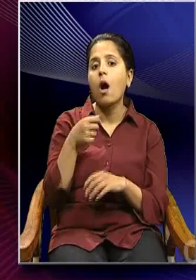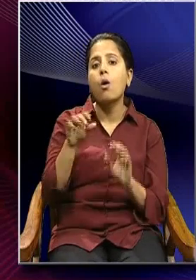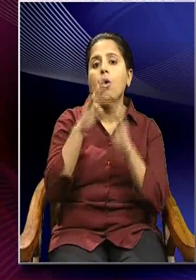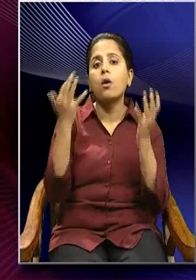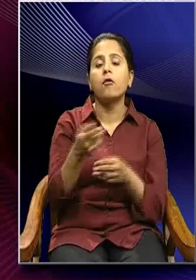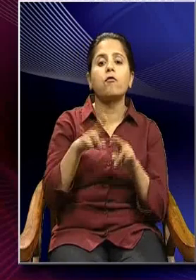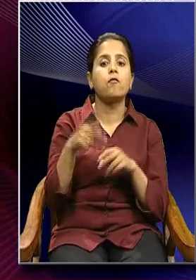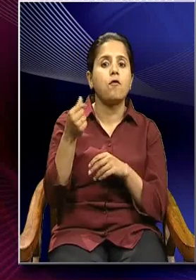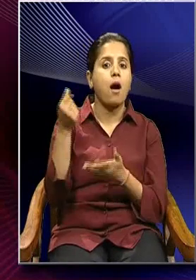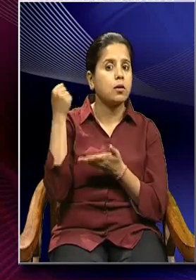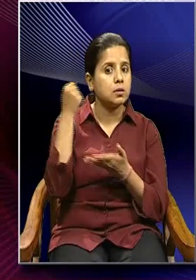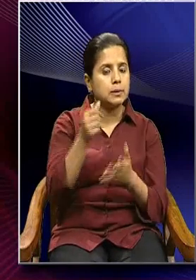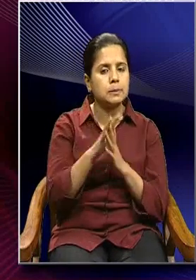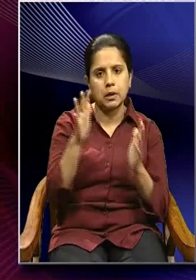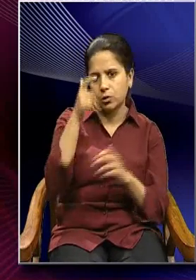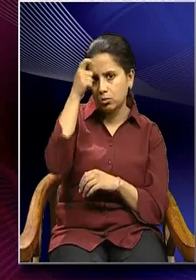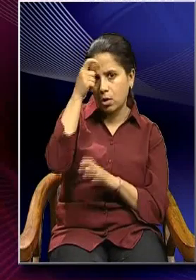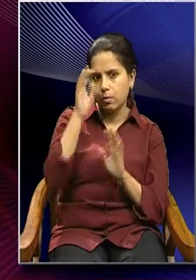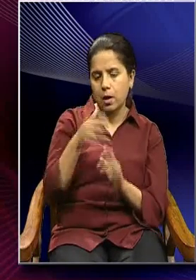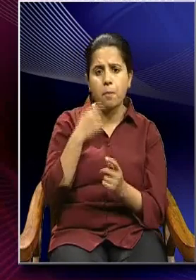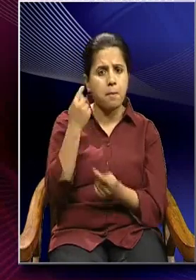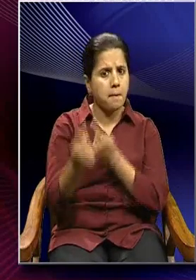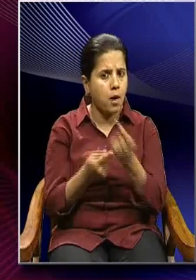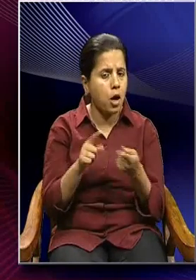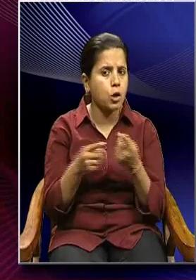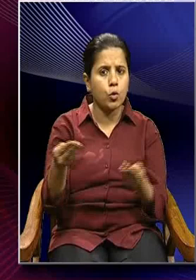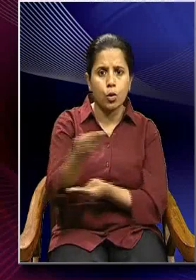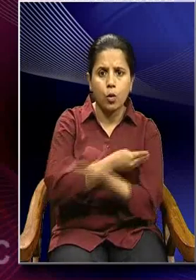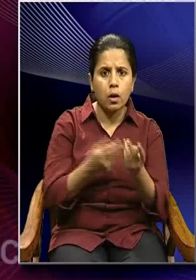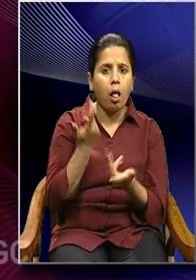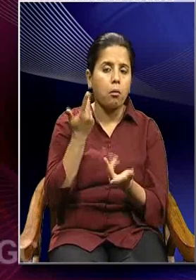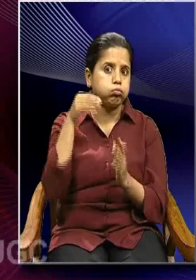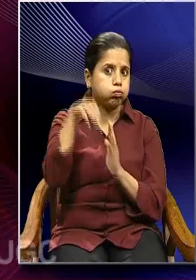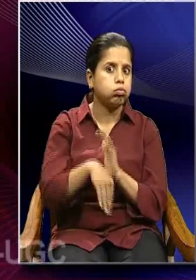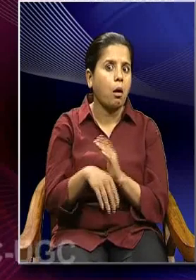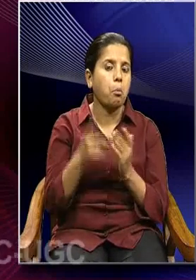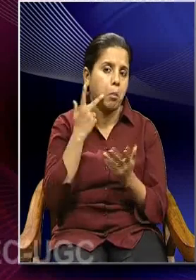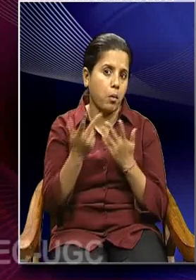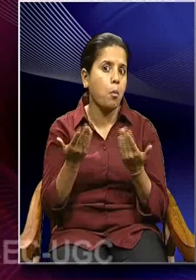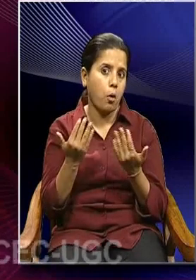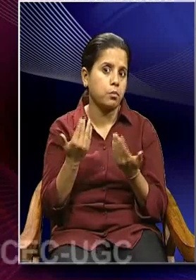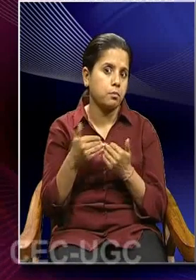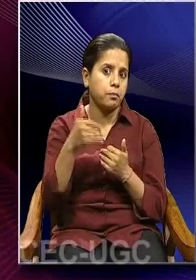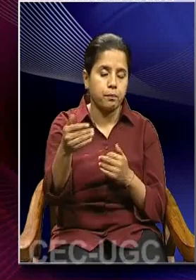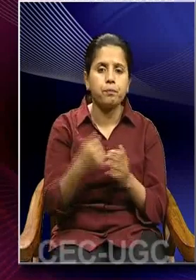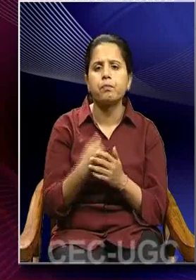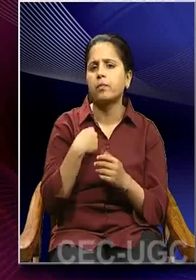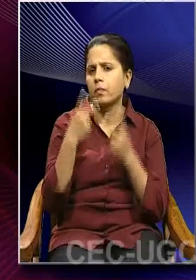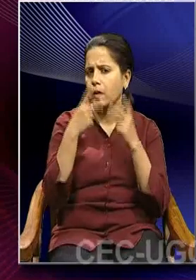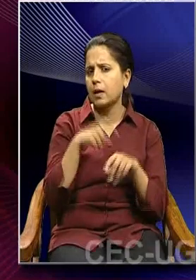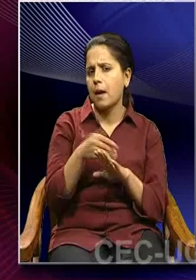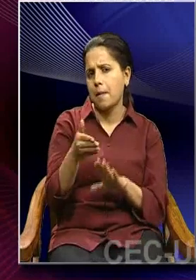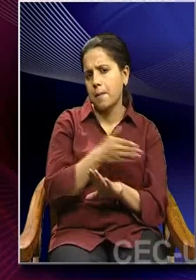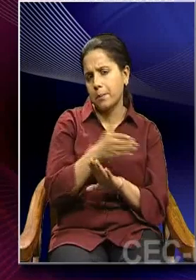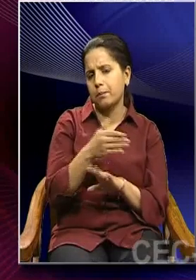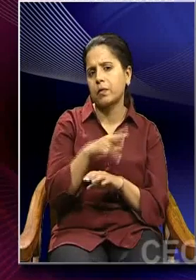was another big concern, where the political and the economic turmoil could also be seen. We also see during this time that how